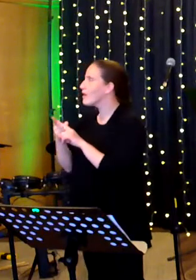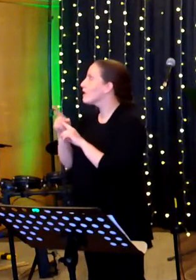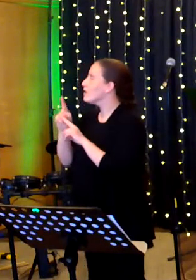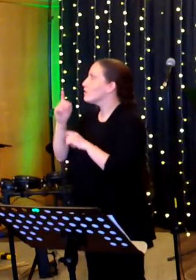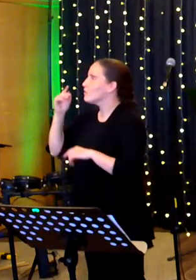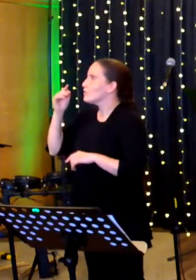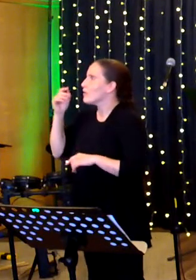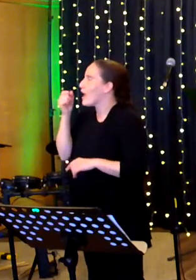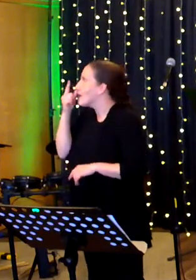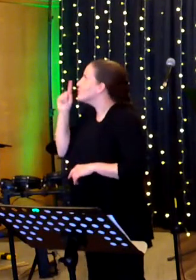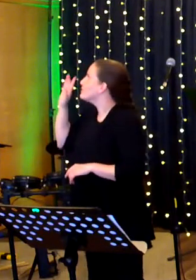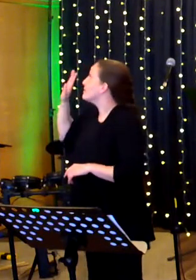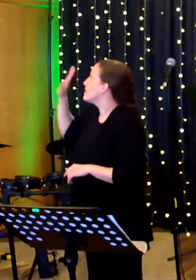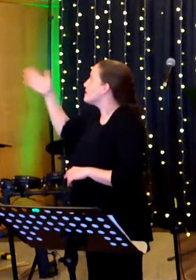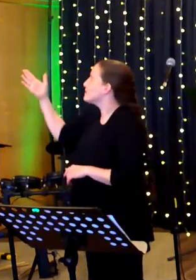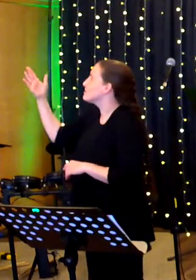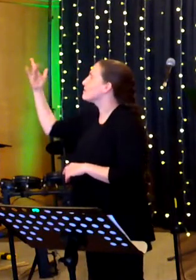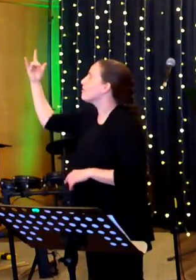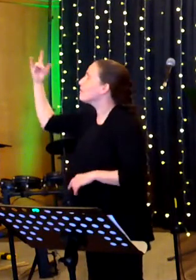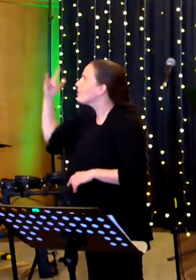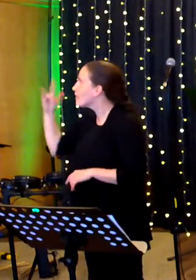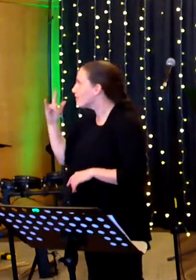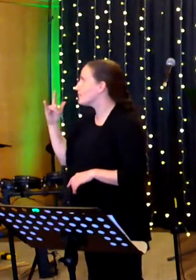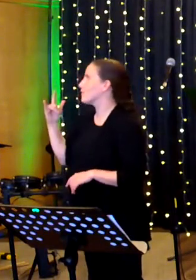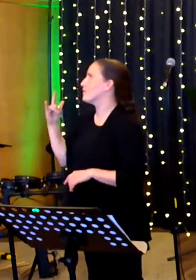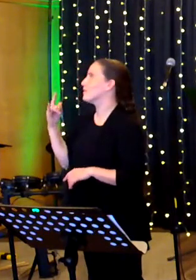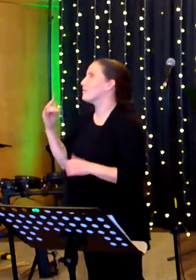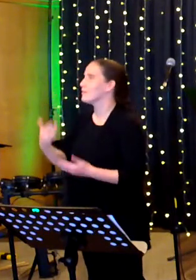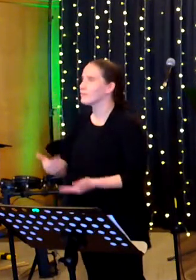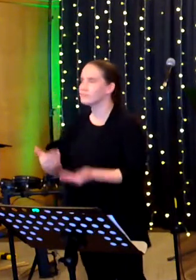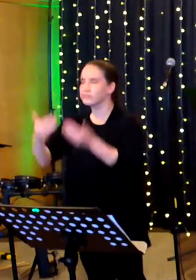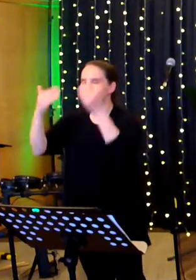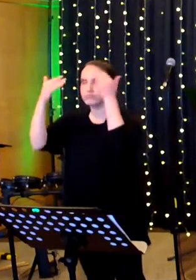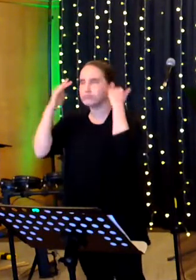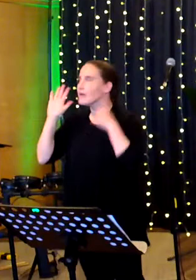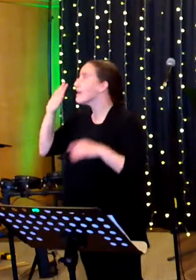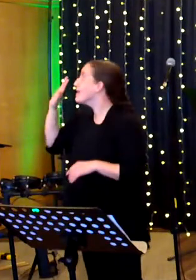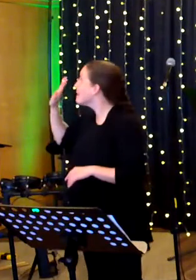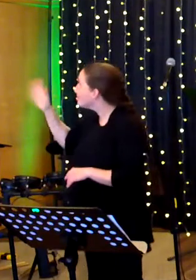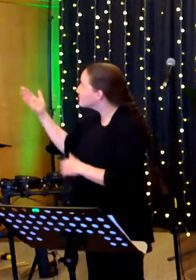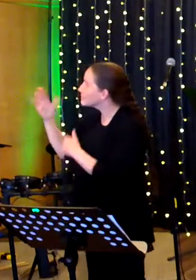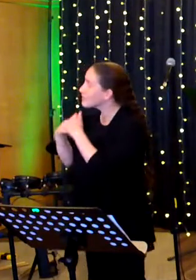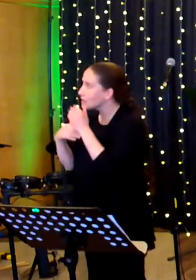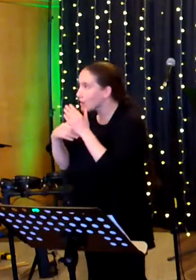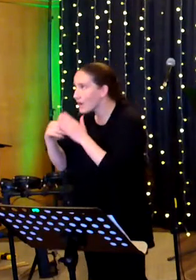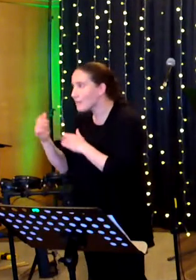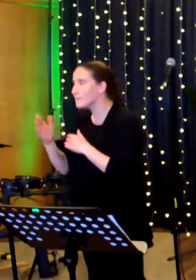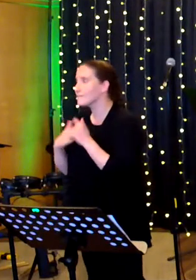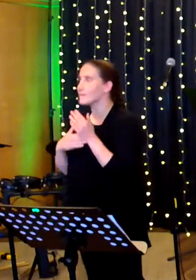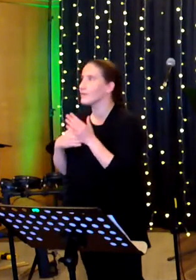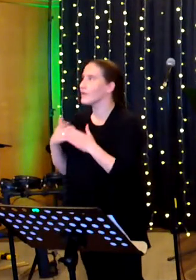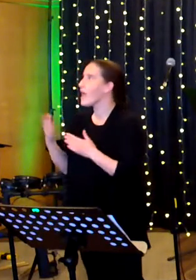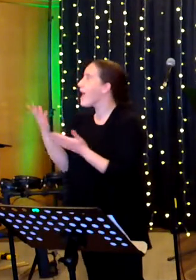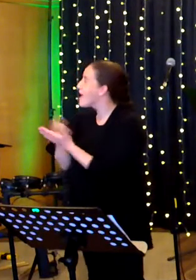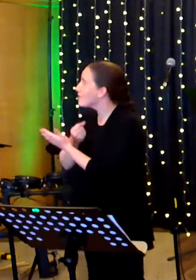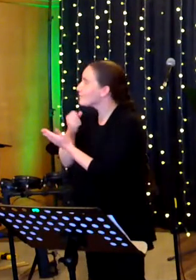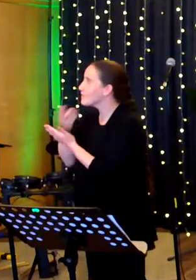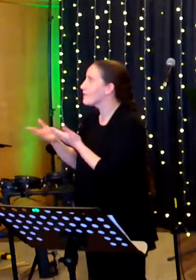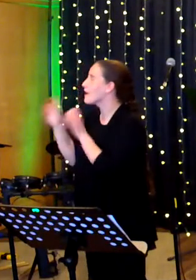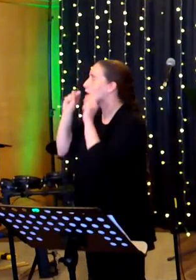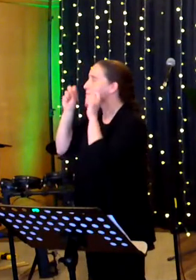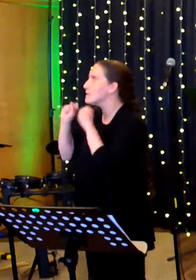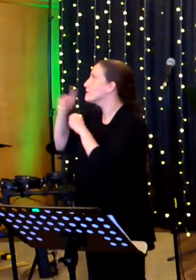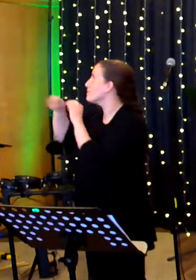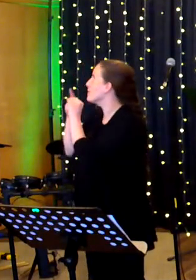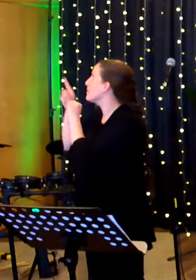and you're overwhelmed by his comfort and his presence and his assurance and his greatness and his